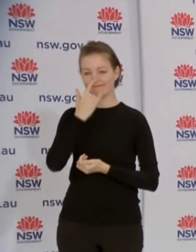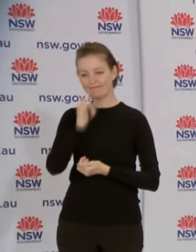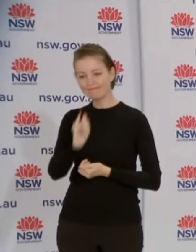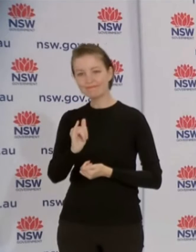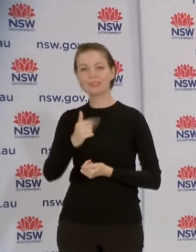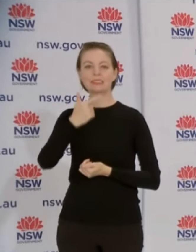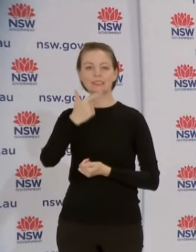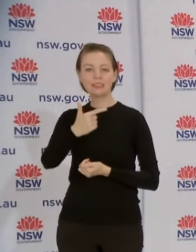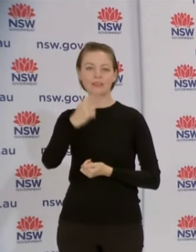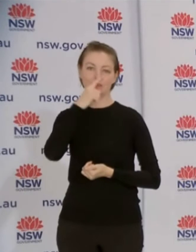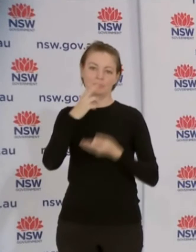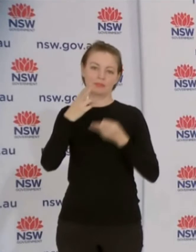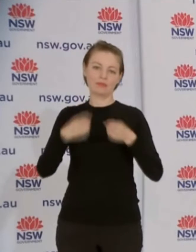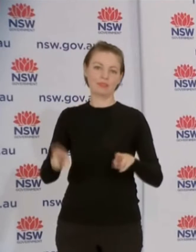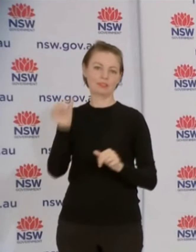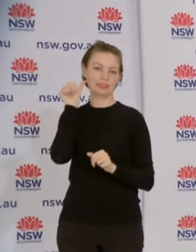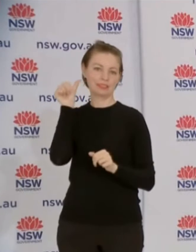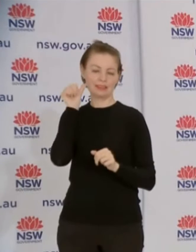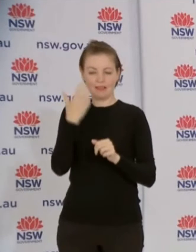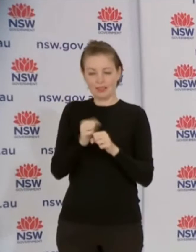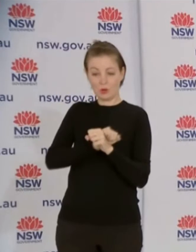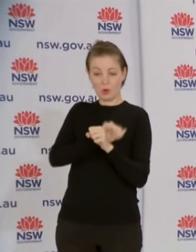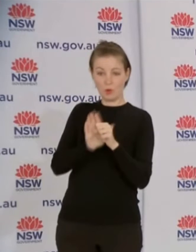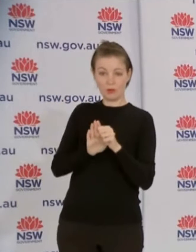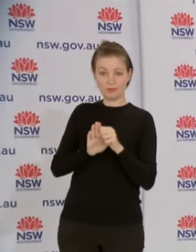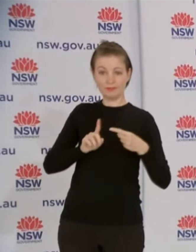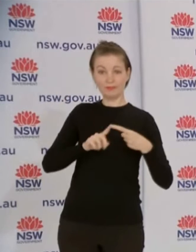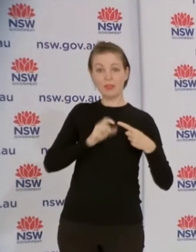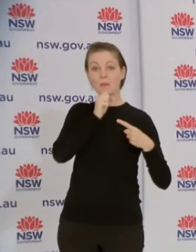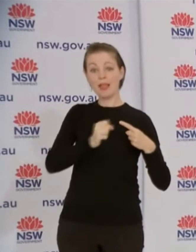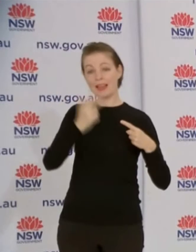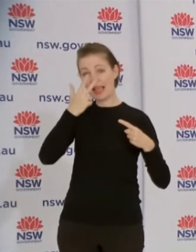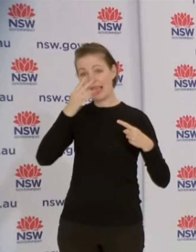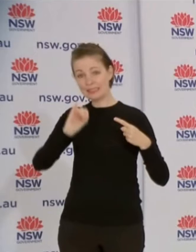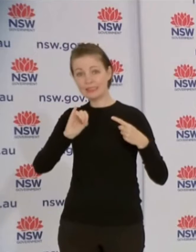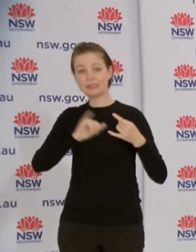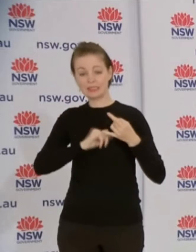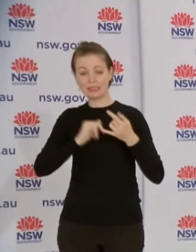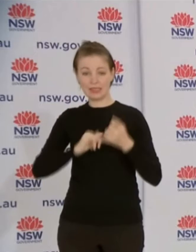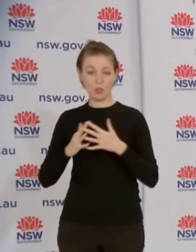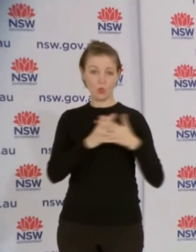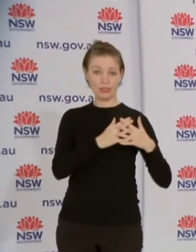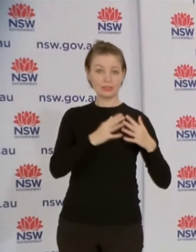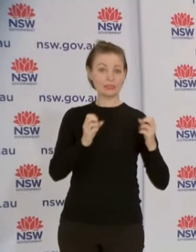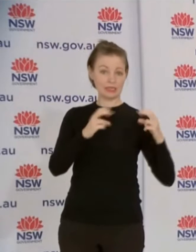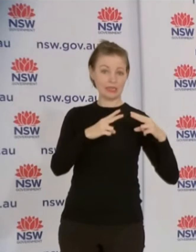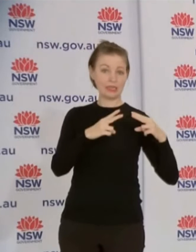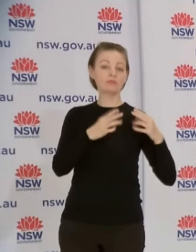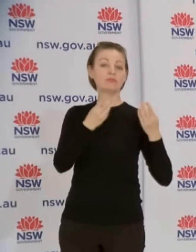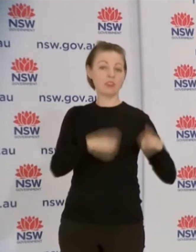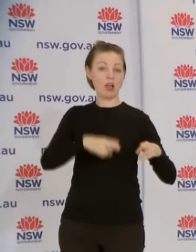deaths of people who had COVID-19. A man in his 80s from southwestern Sydney died at Campbelltown Hospital, and